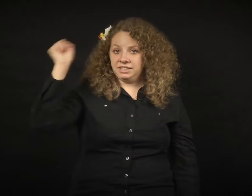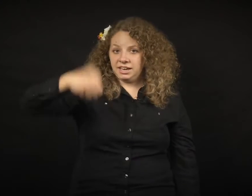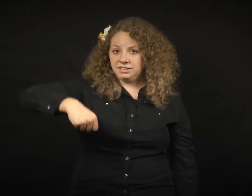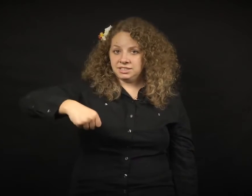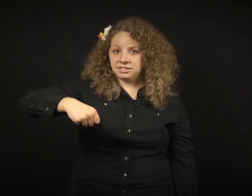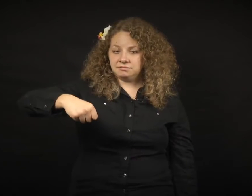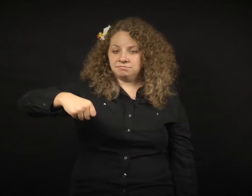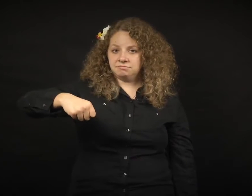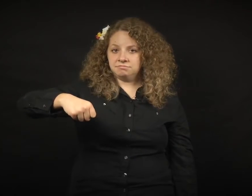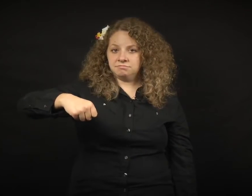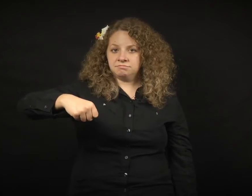Yes.